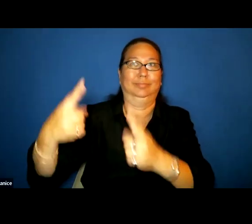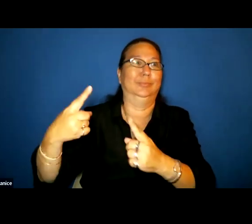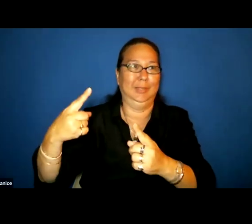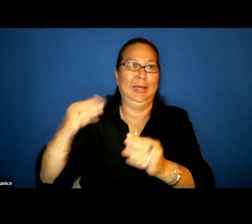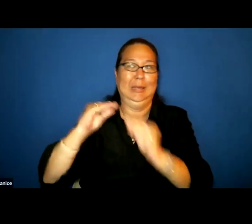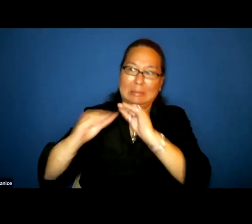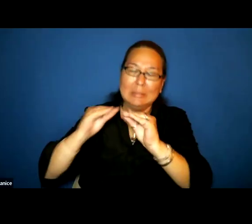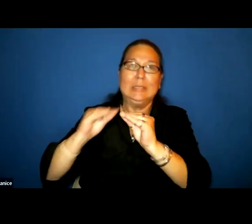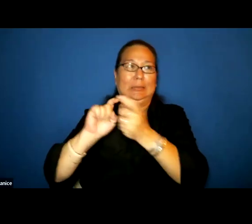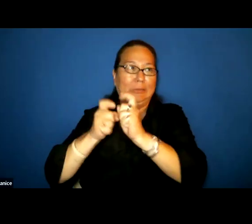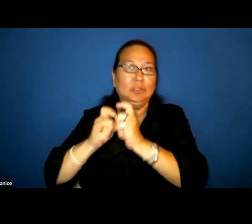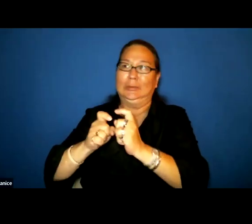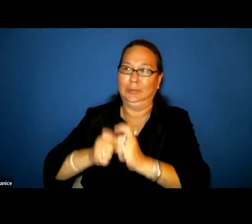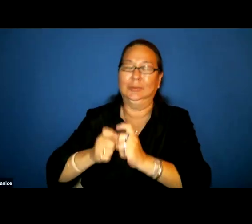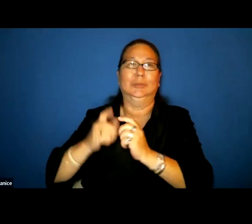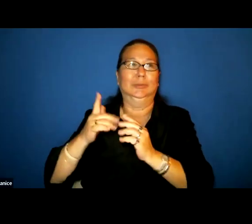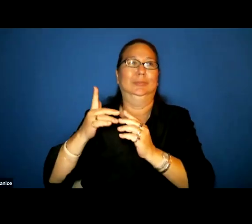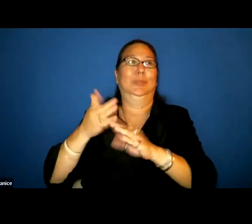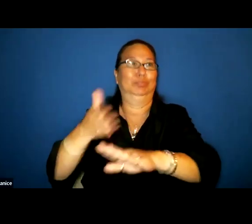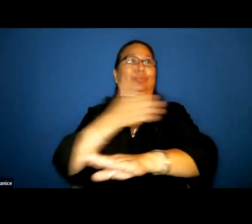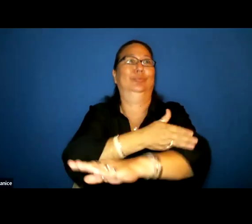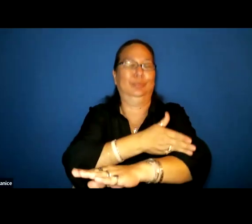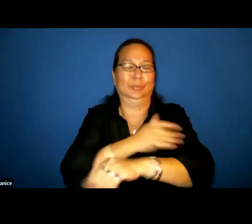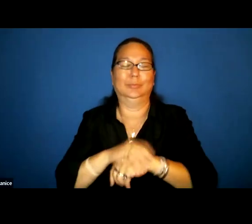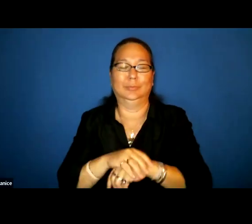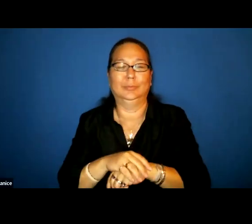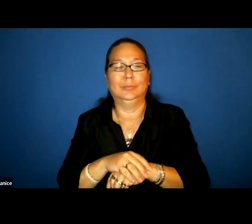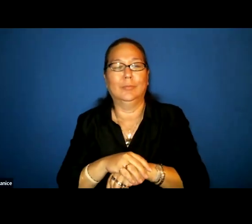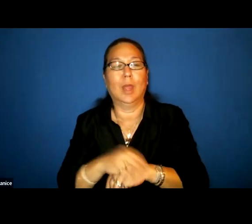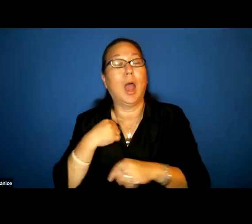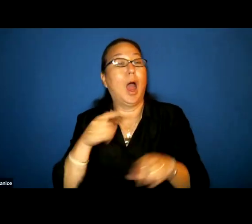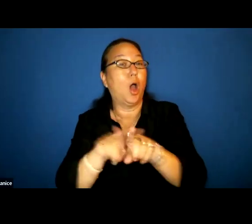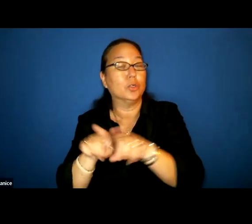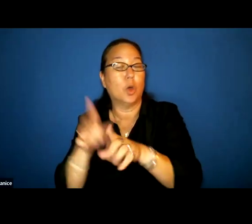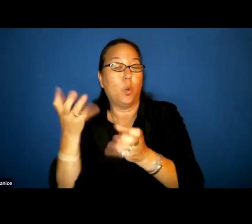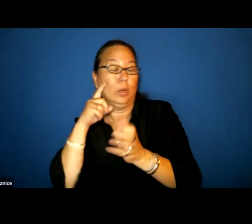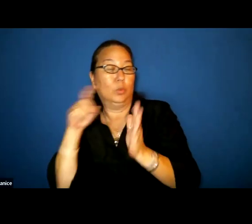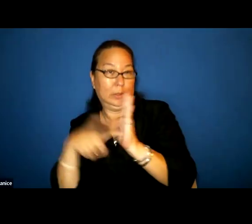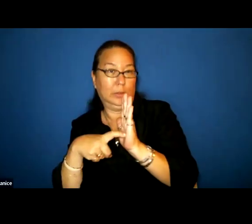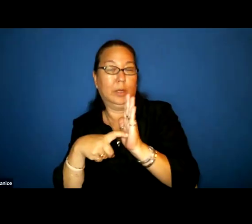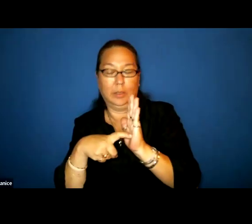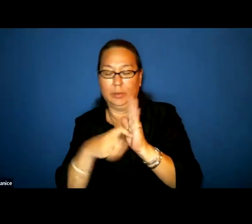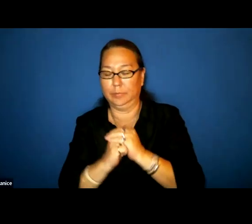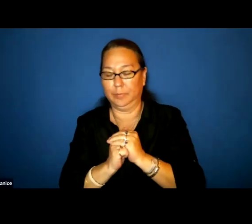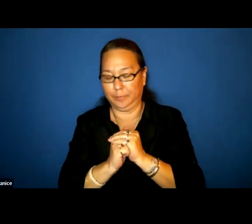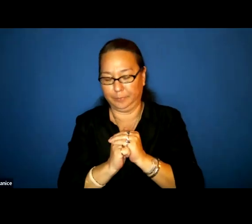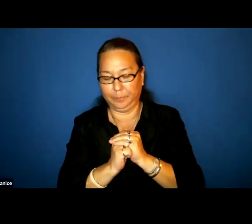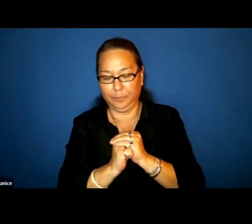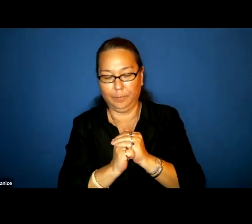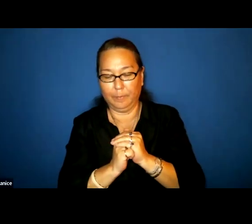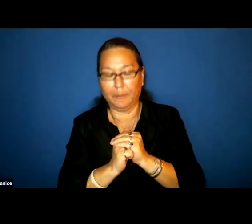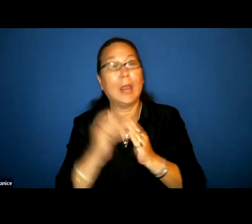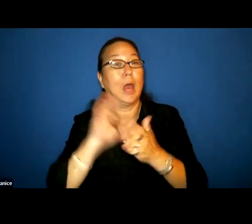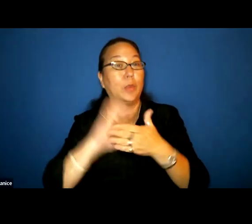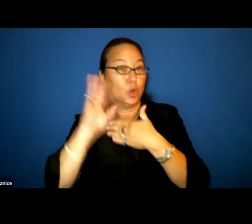through all the trainings, and certainly all of our family members. I want to also recognize the